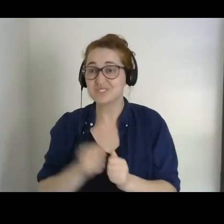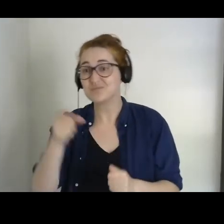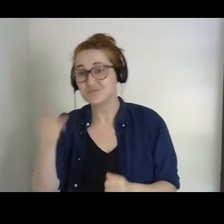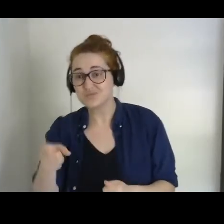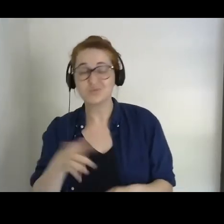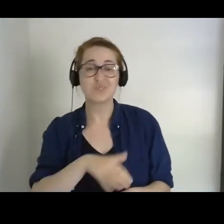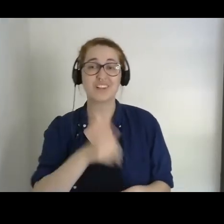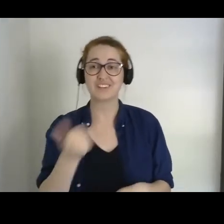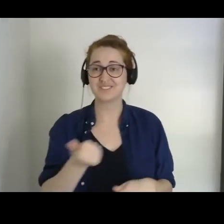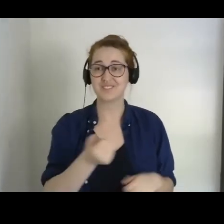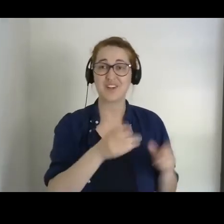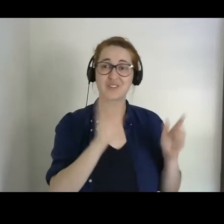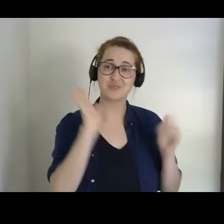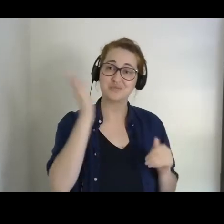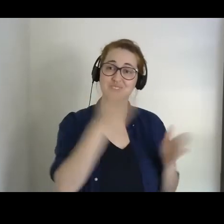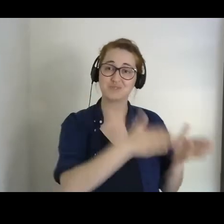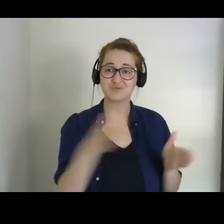other colleagues.